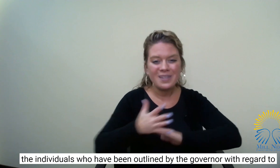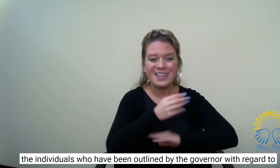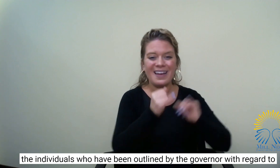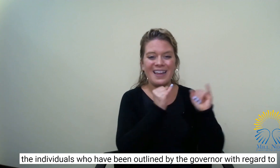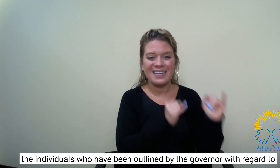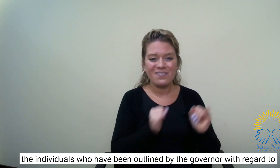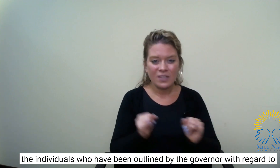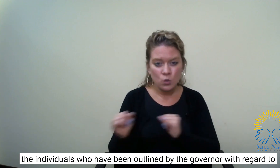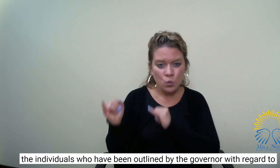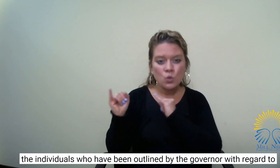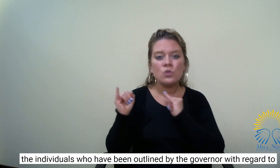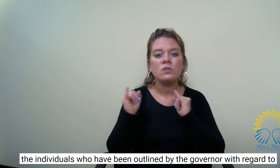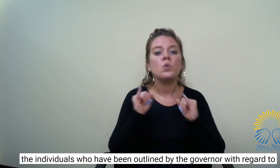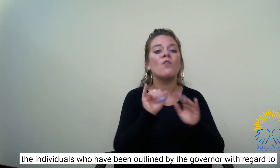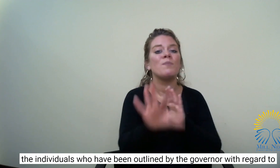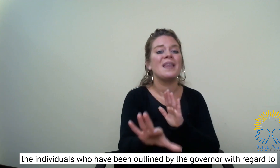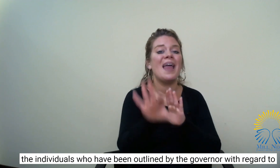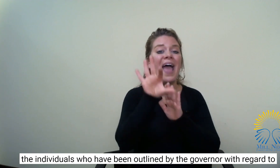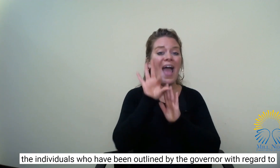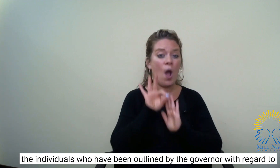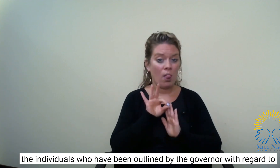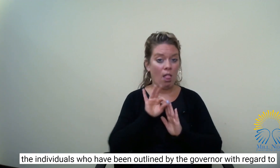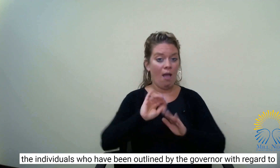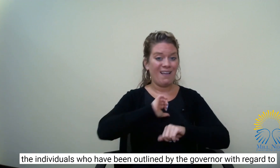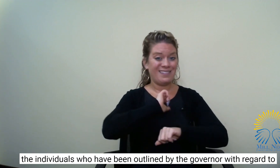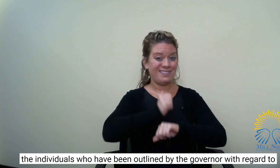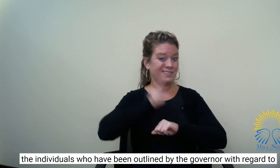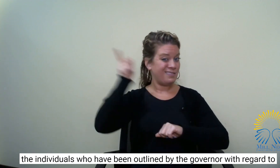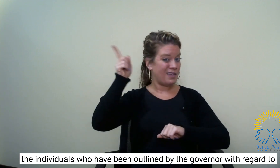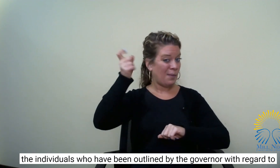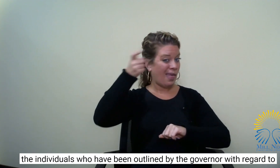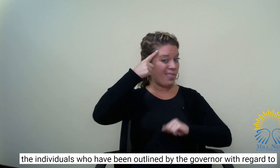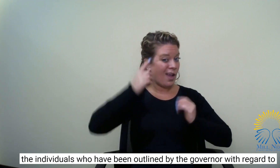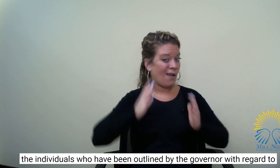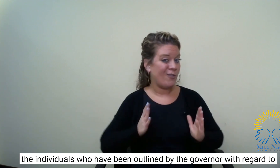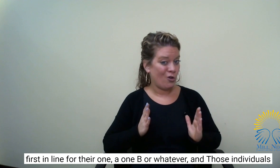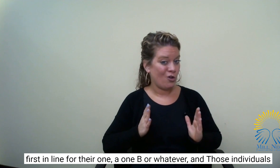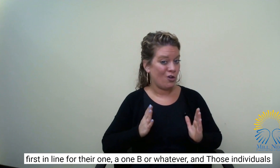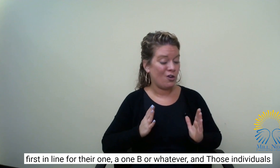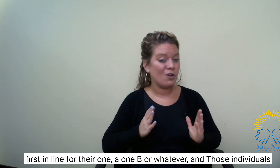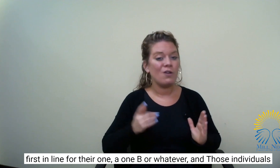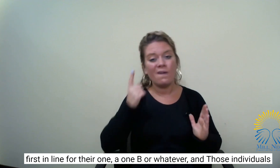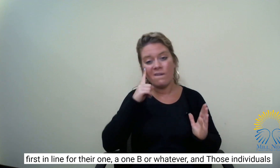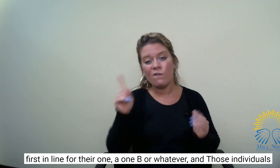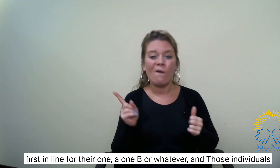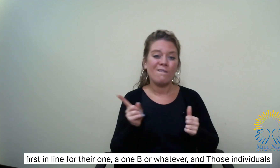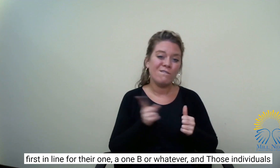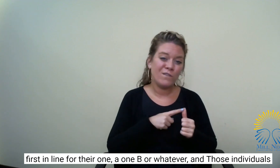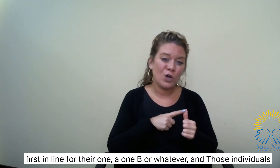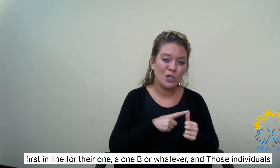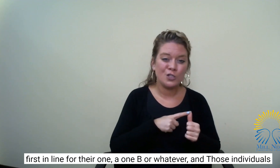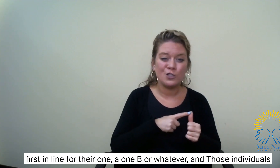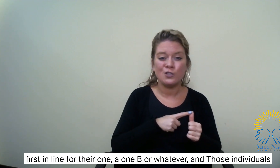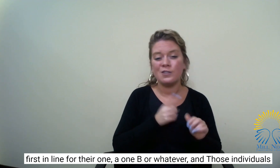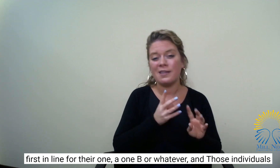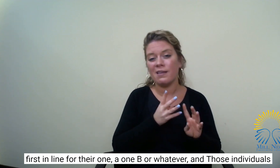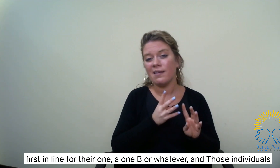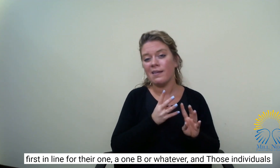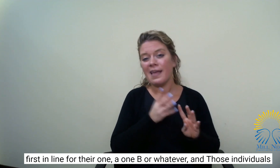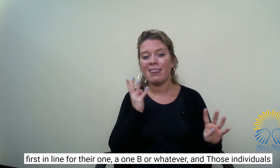been outlined by the governor with regard to first in line for their 1A, 1B,